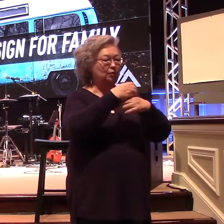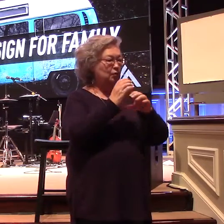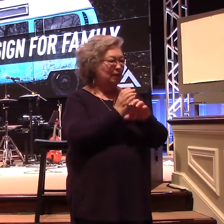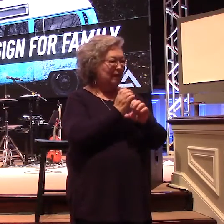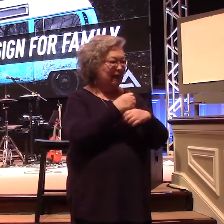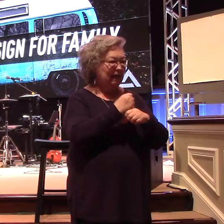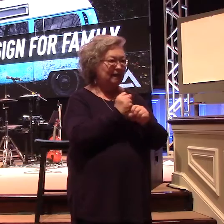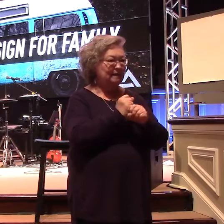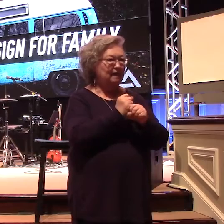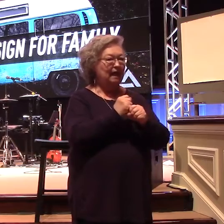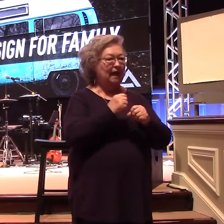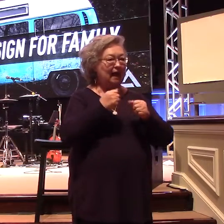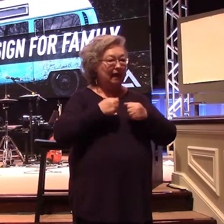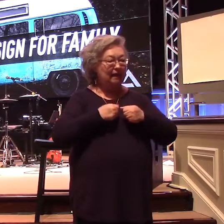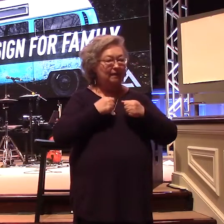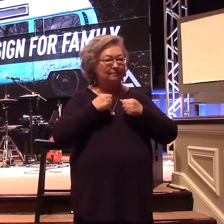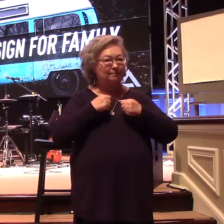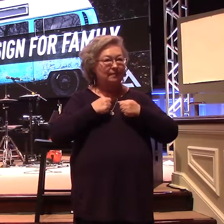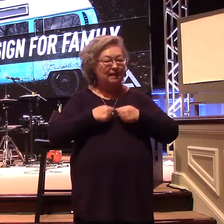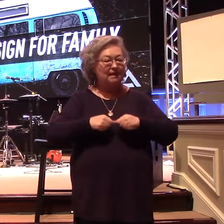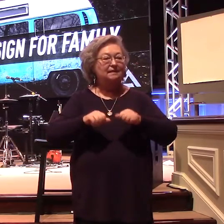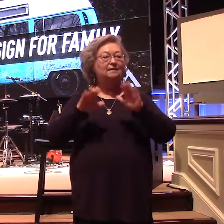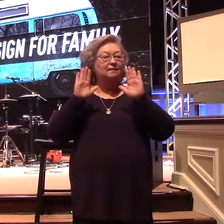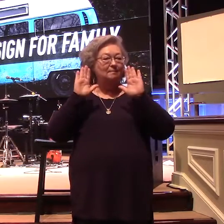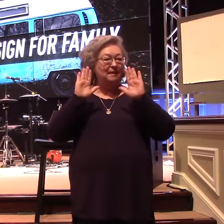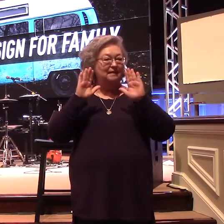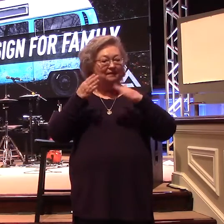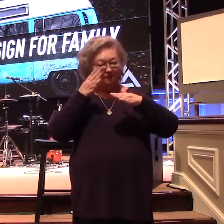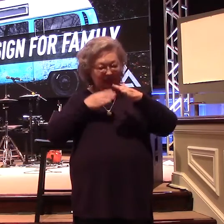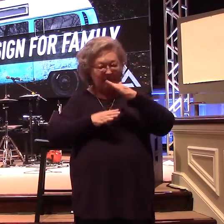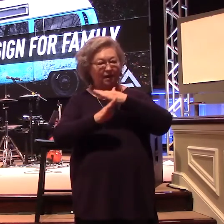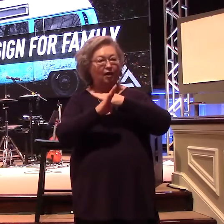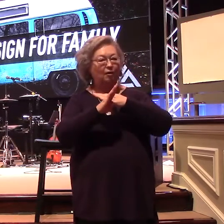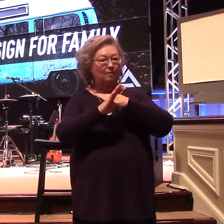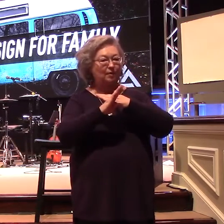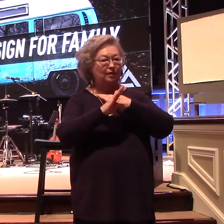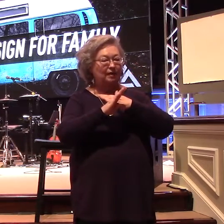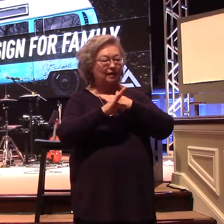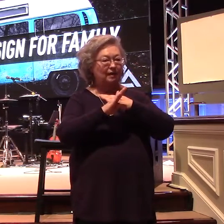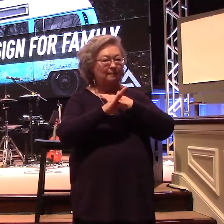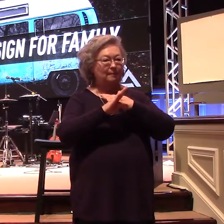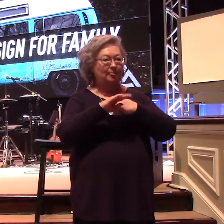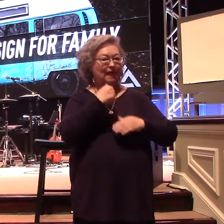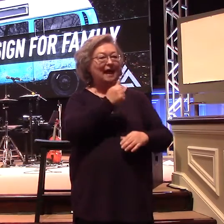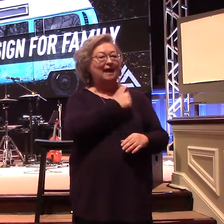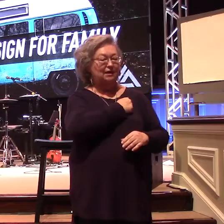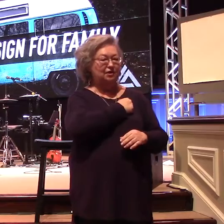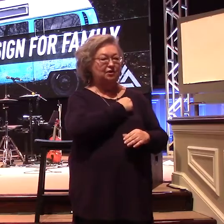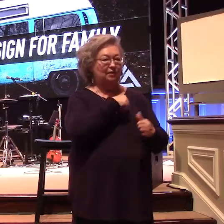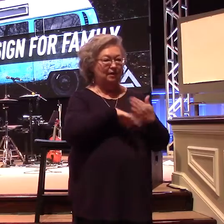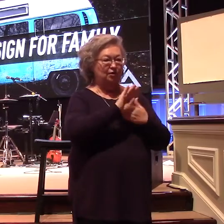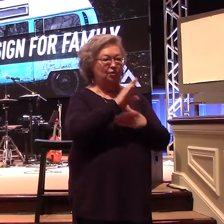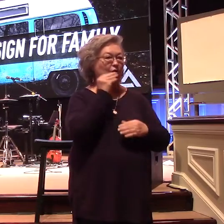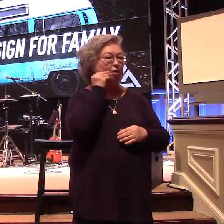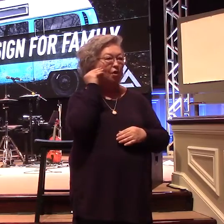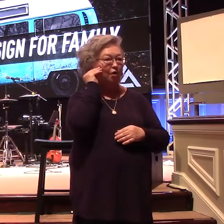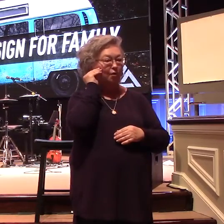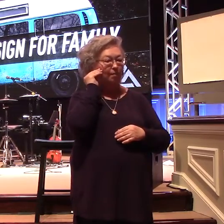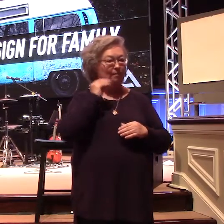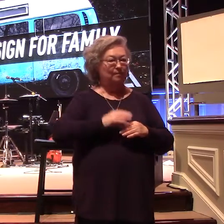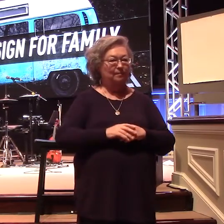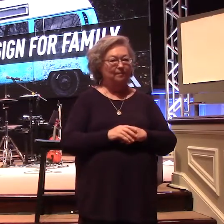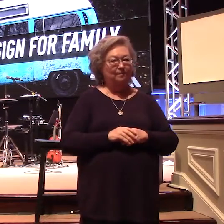as soon as I say submissive, all right, there's probably many of you who just kind of like, you know, bristle at that and are